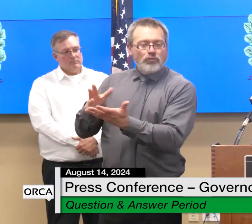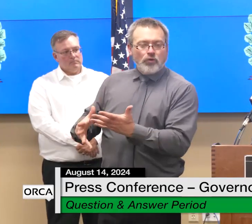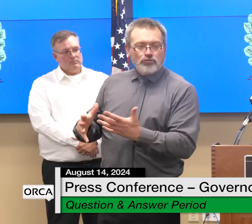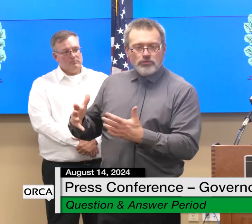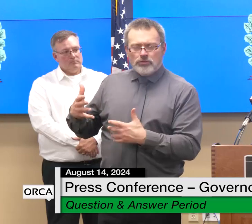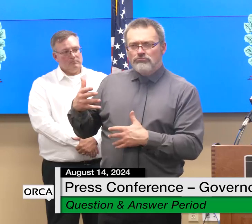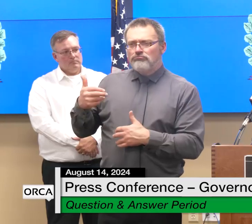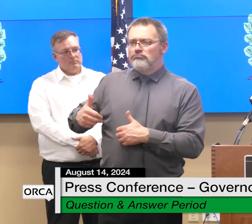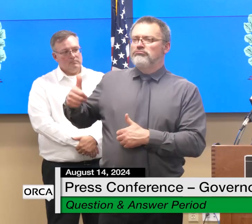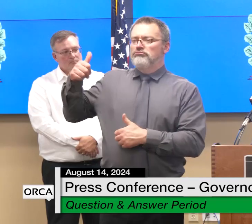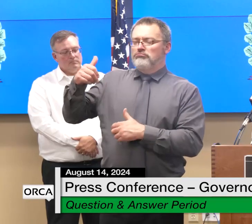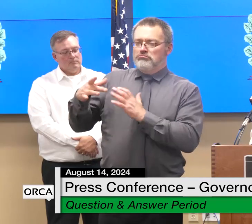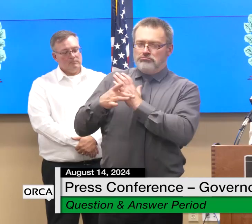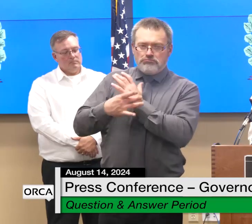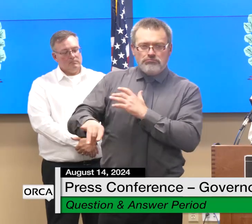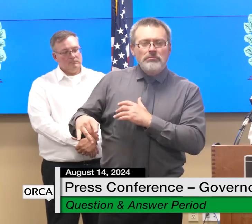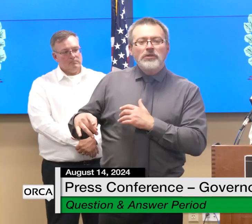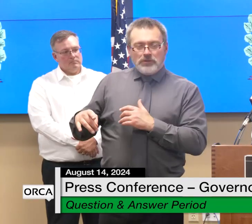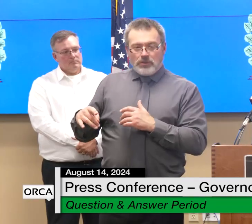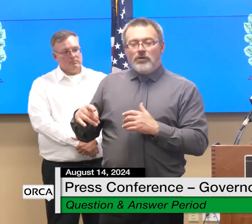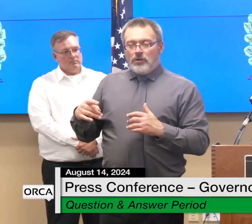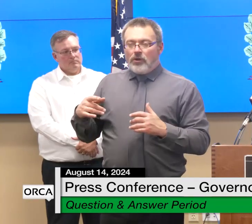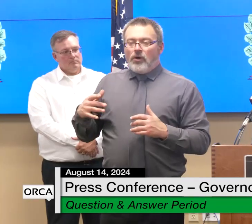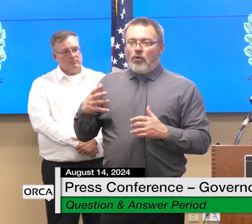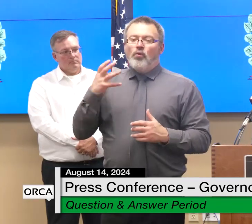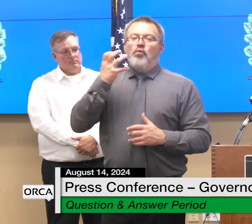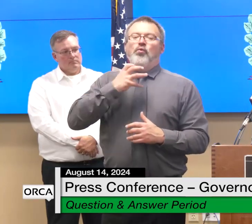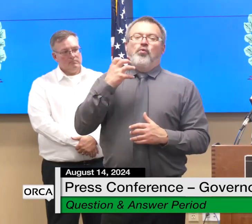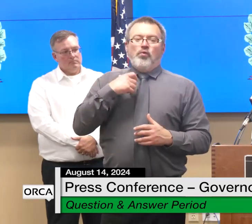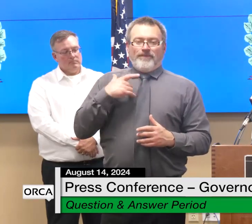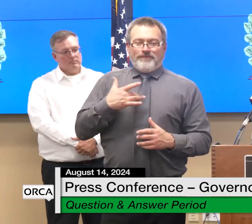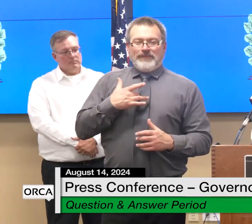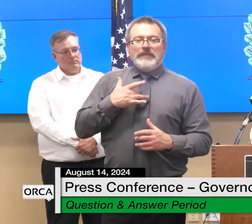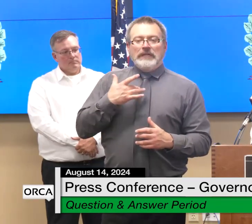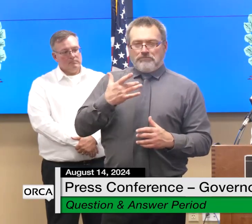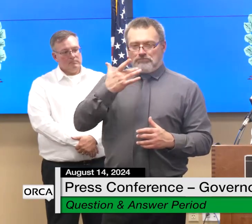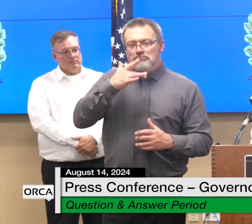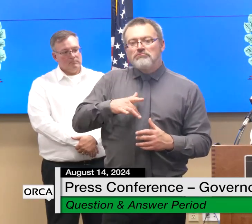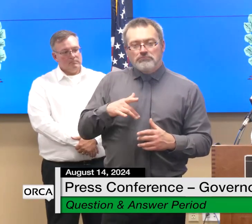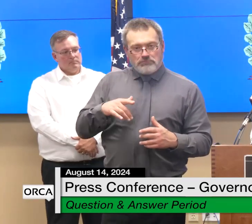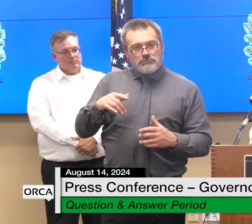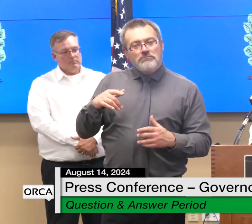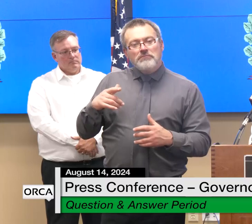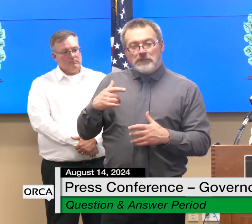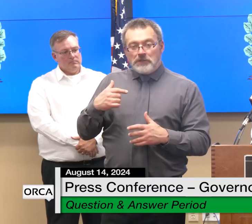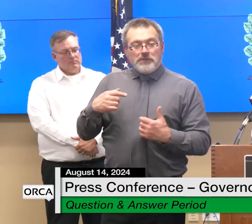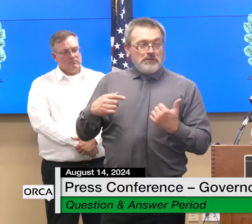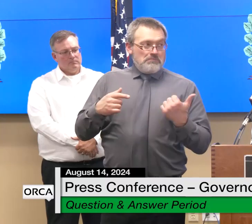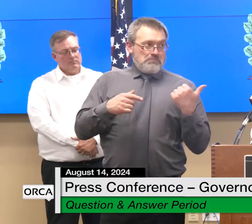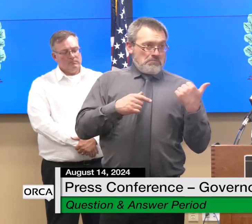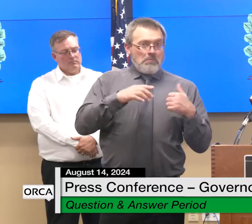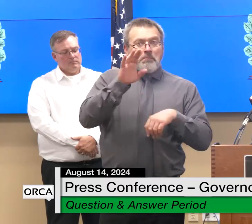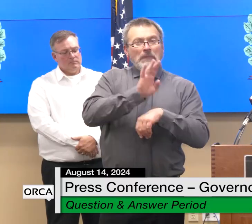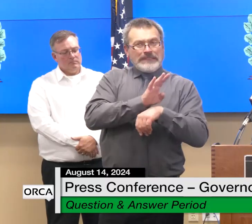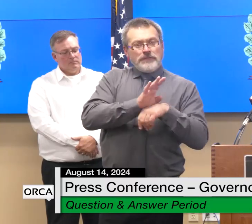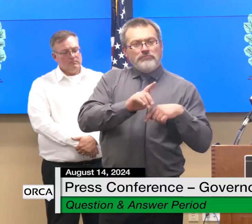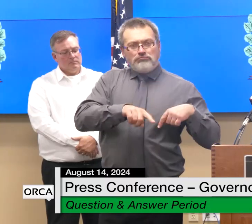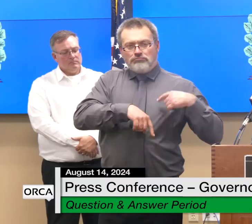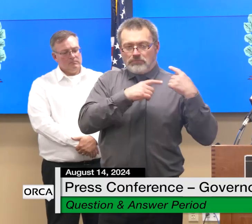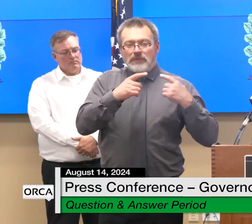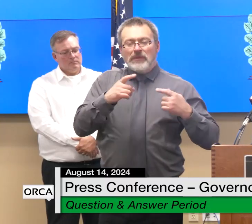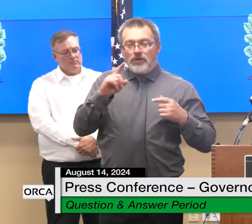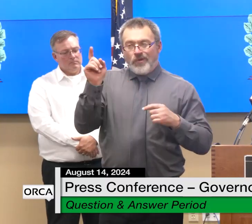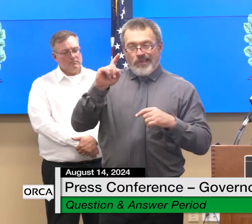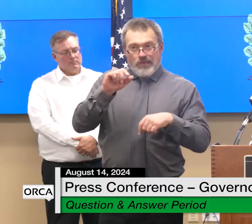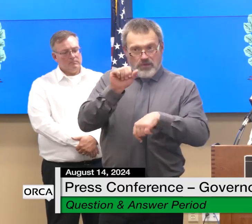I find it remarkable in some respects, being in the business for as long as I have, and knowing that you have a backlog of work, that